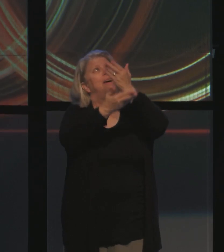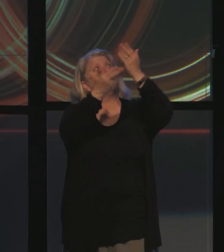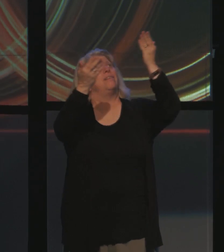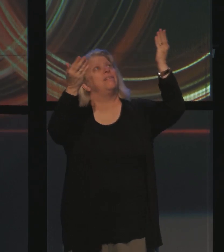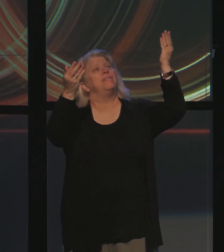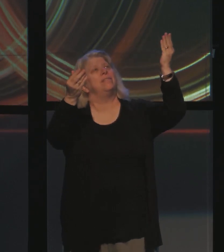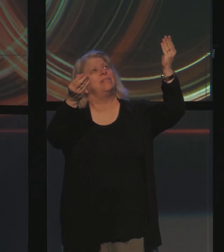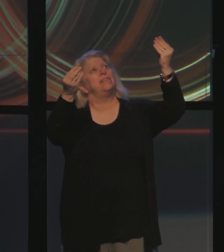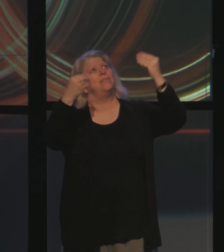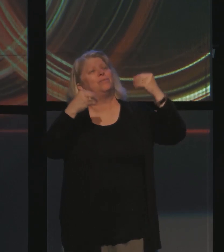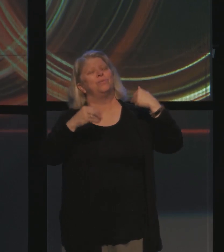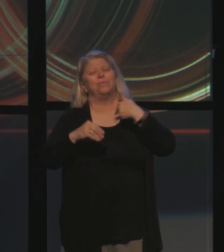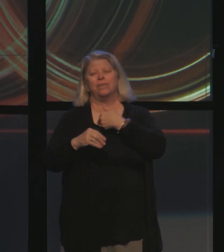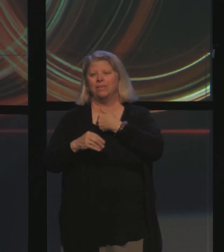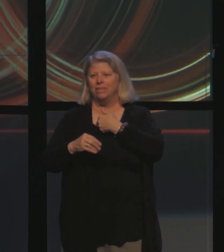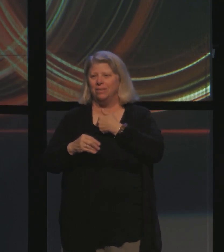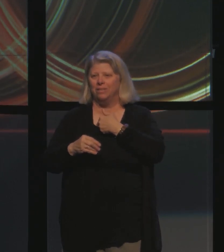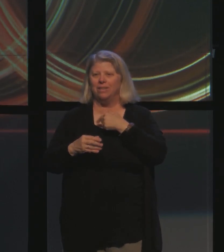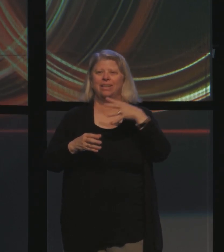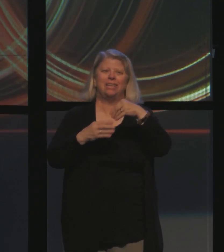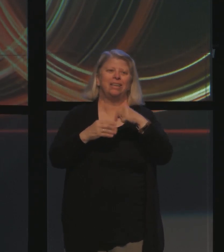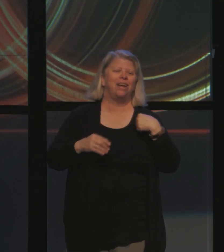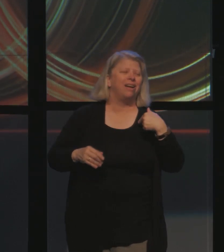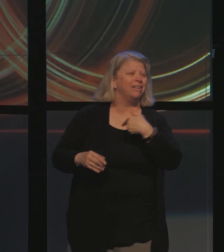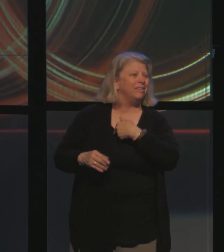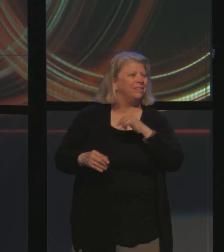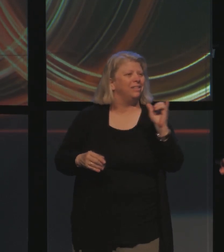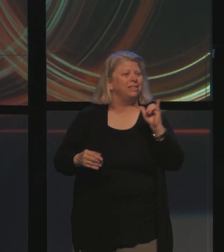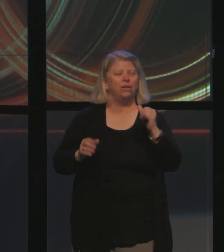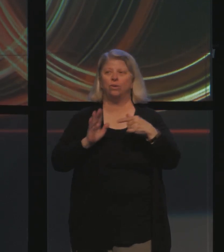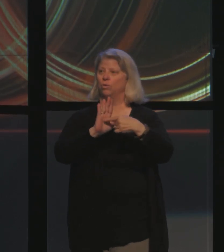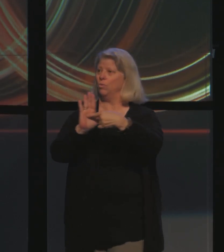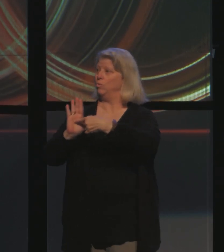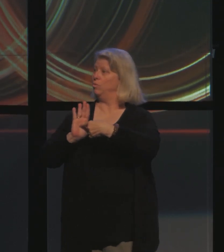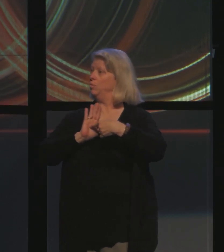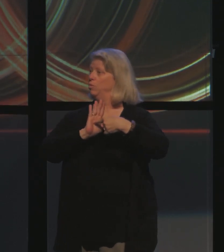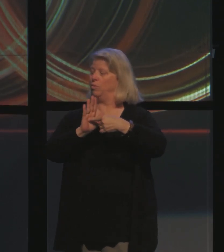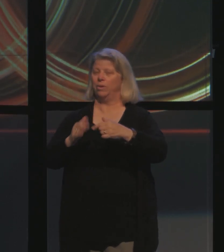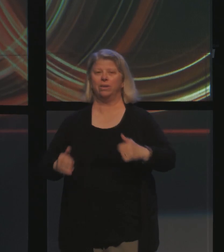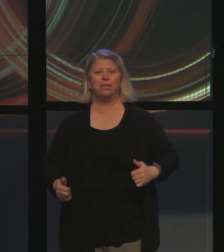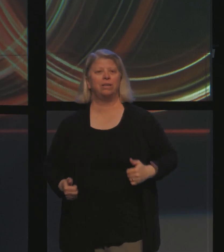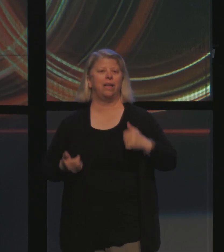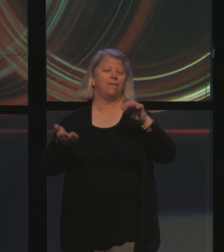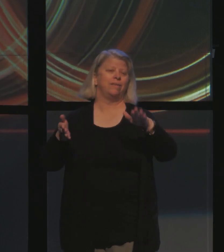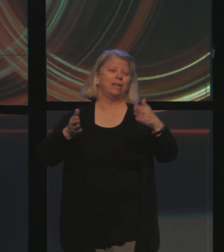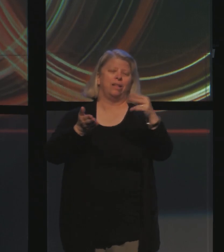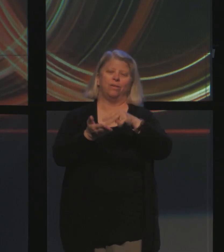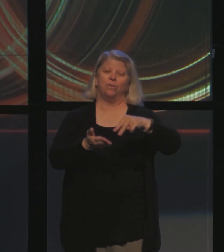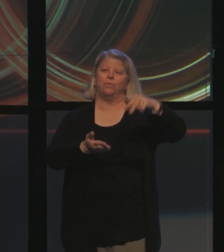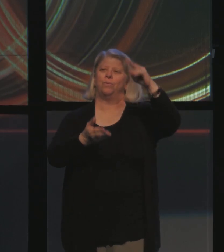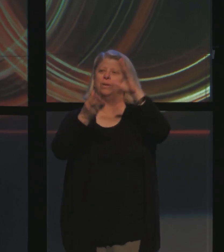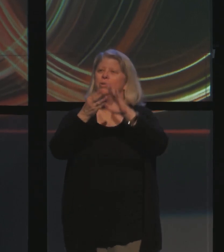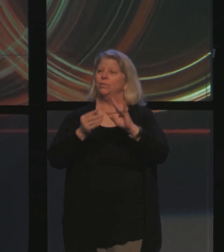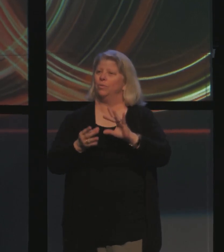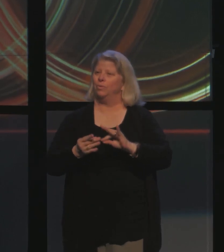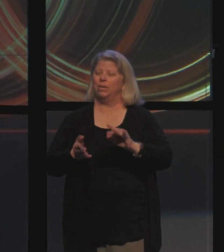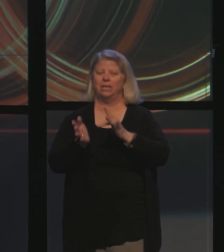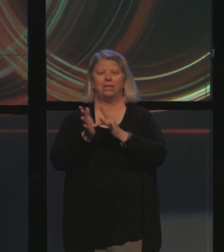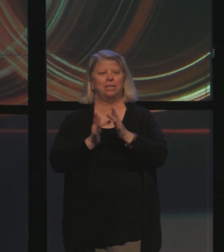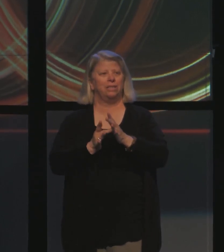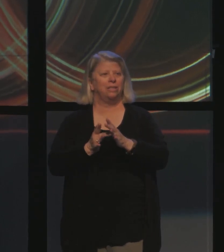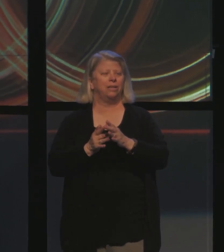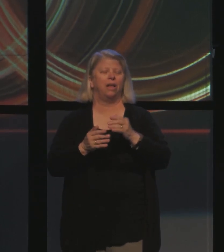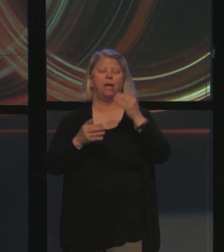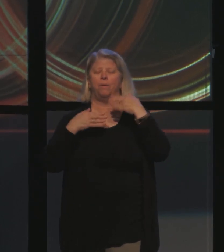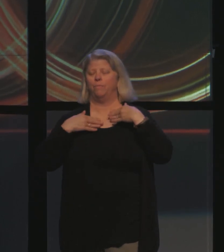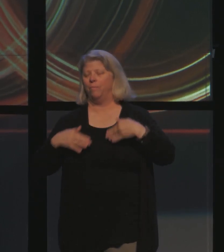has for all of us, and that is in all of us, and is demonstrated in the life, death, and resurrection stories of Jesus. The body of